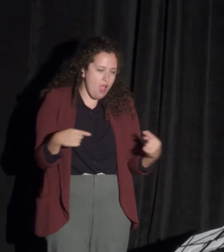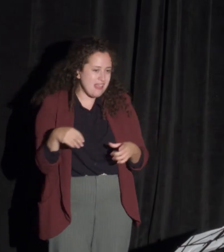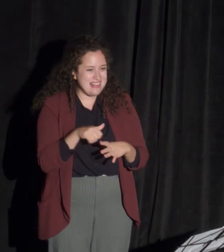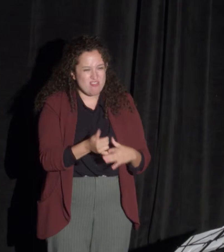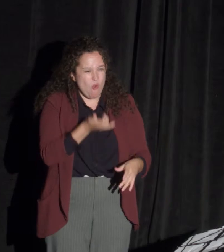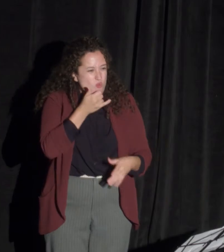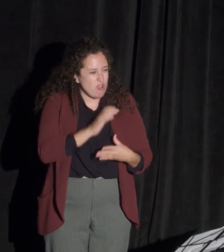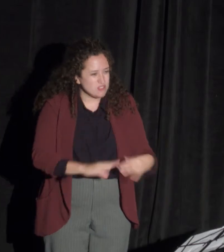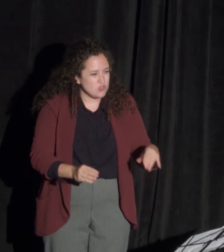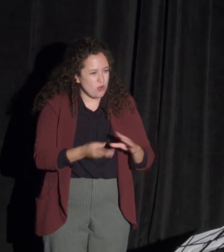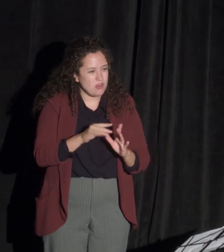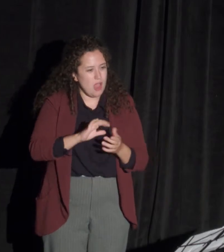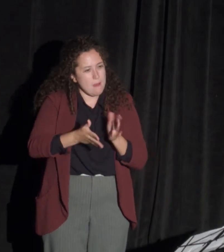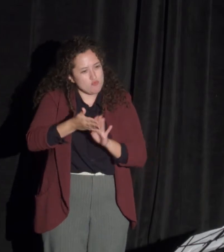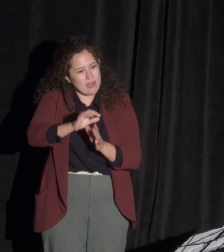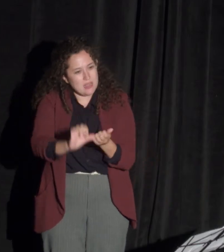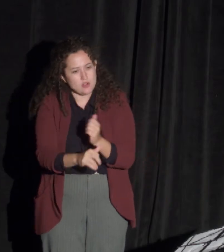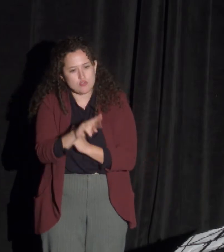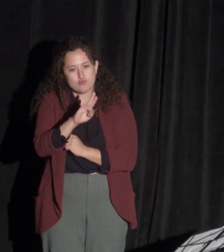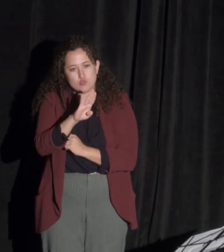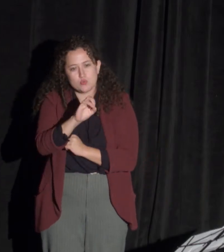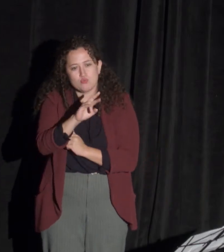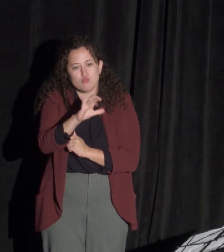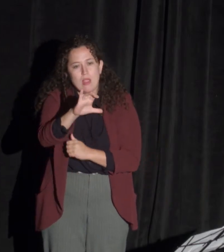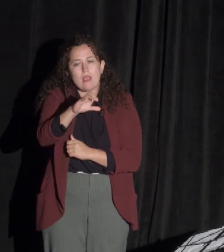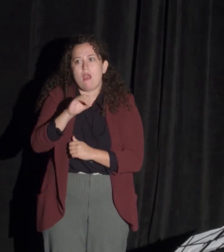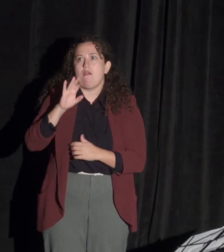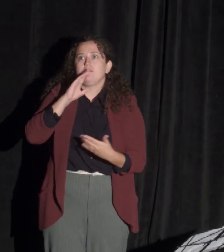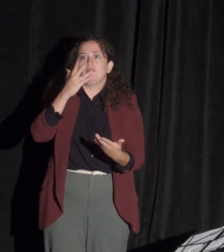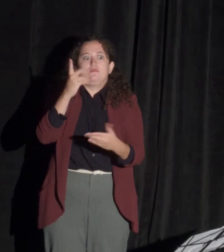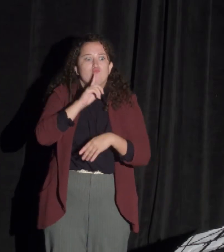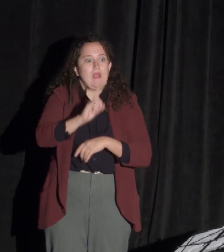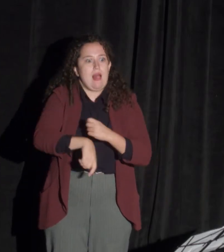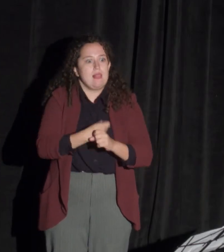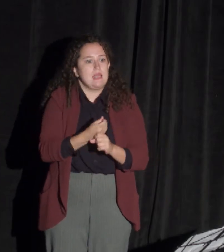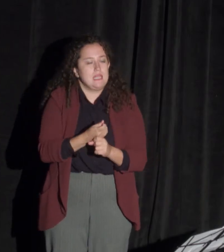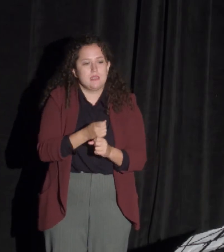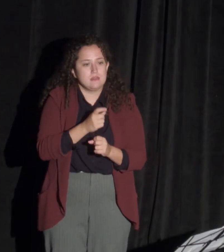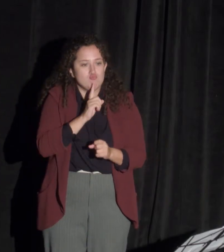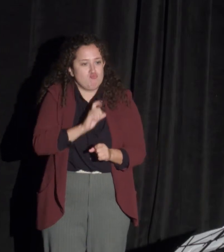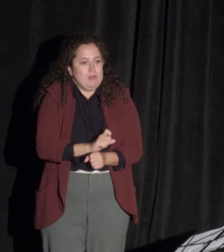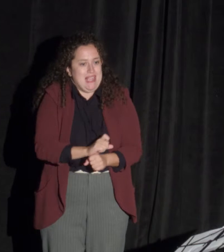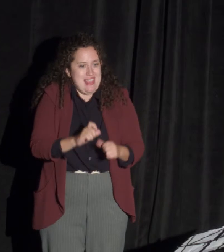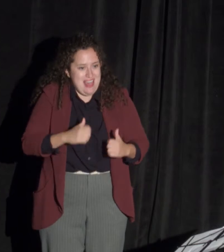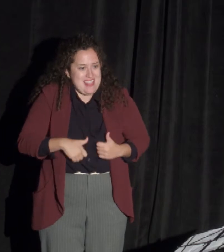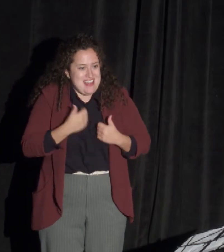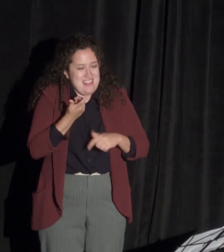a reality they cannot make comprehensible. The correction that ensued was bloody."